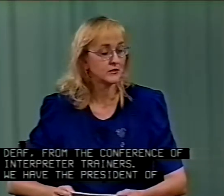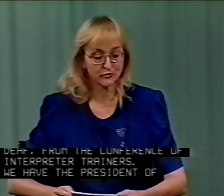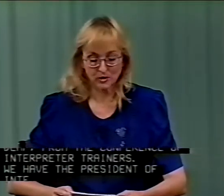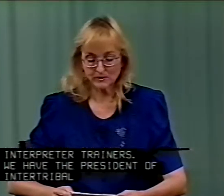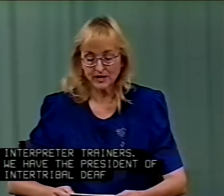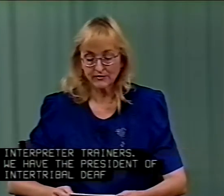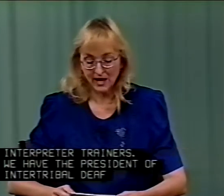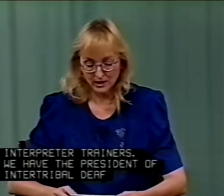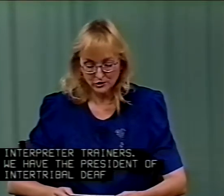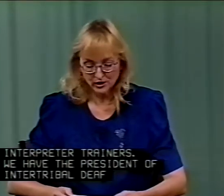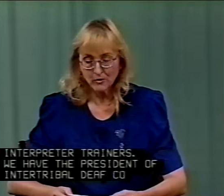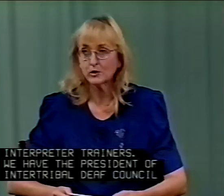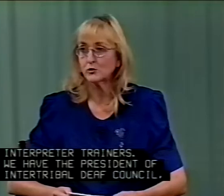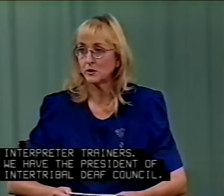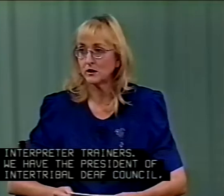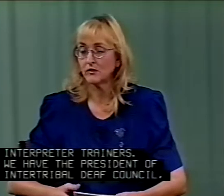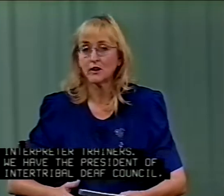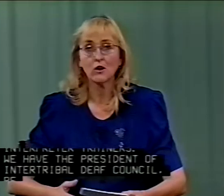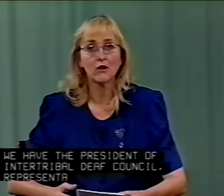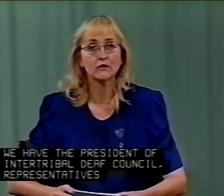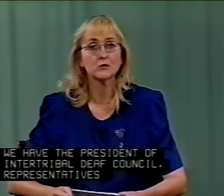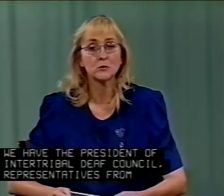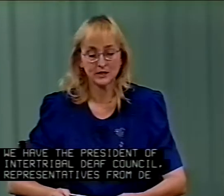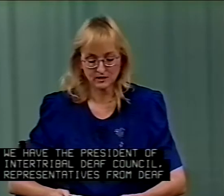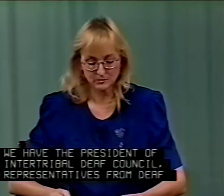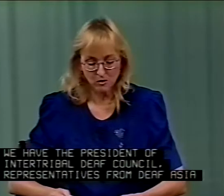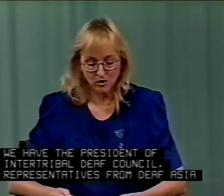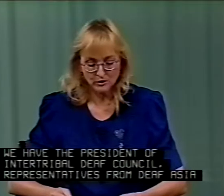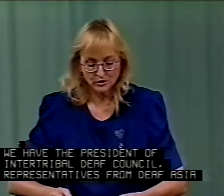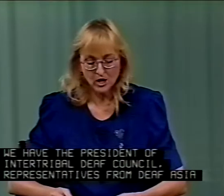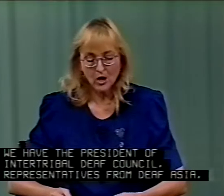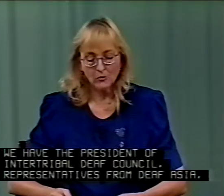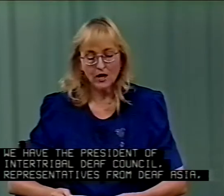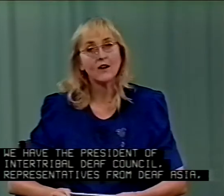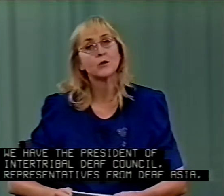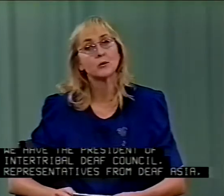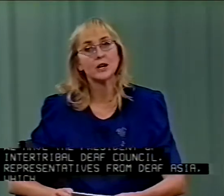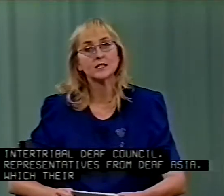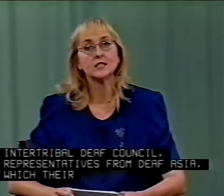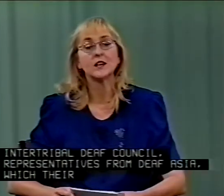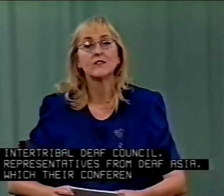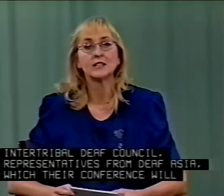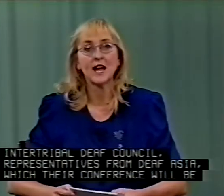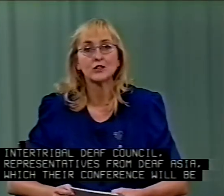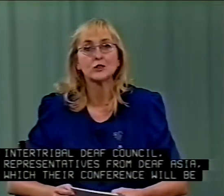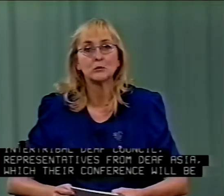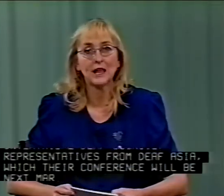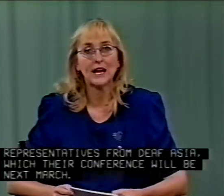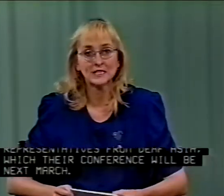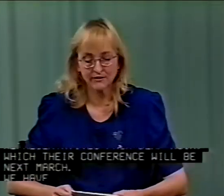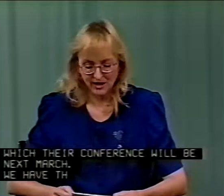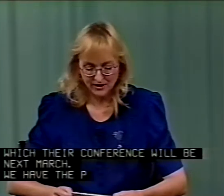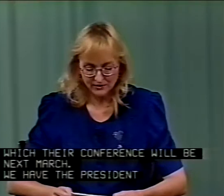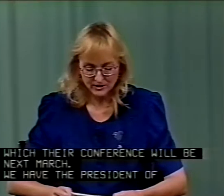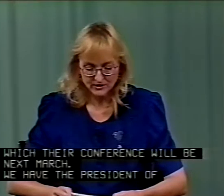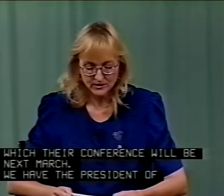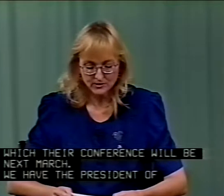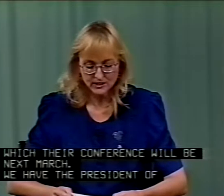from Deaf Asia, which will be their conference will be next March. We have the president of the National Black Deaf Advocates